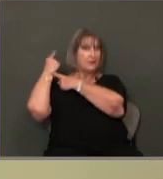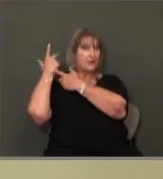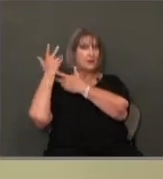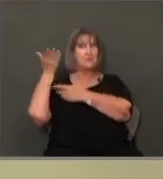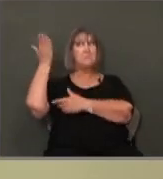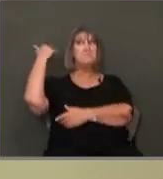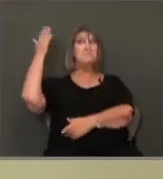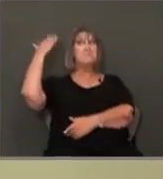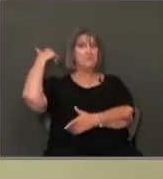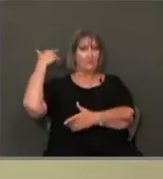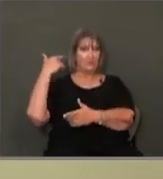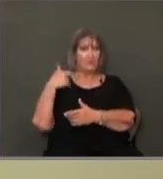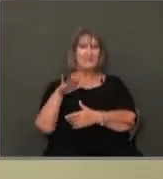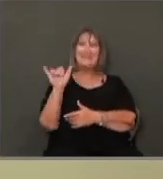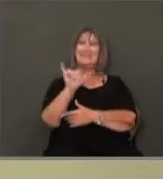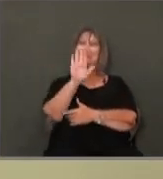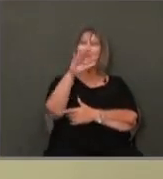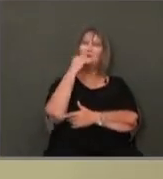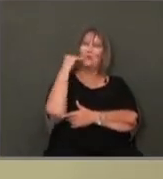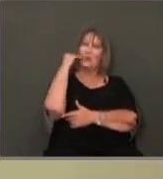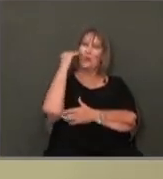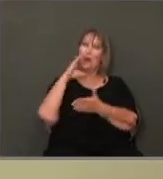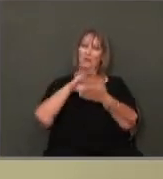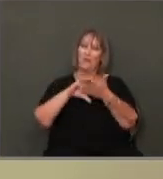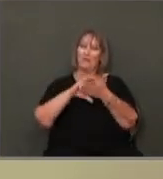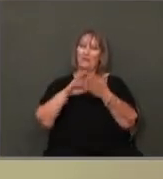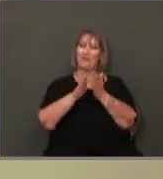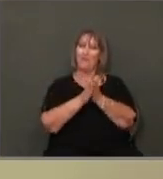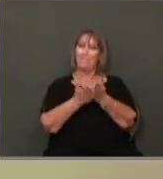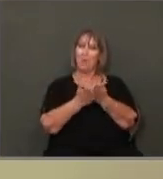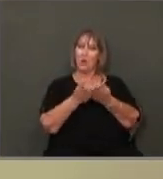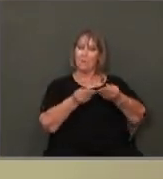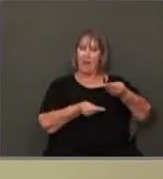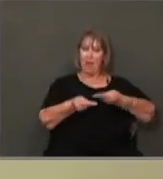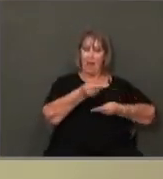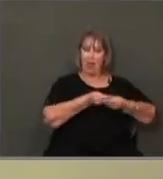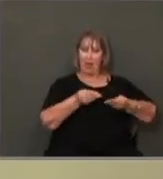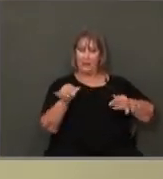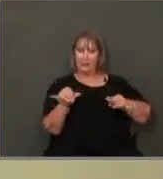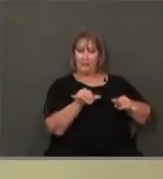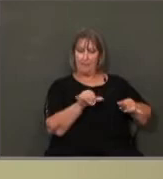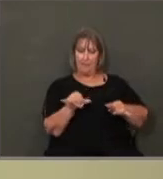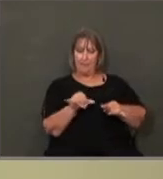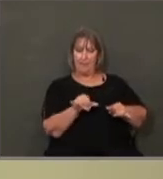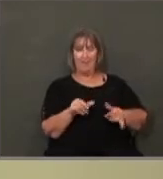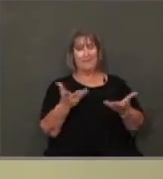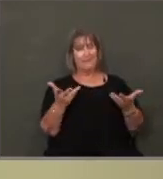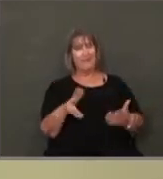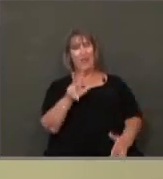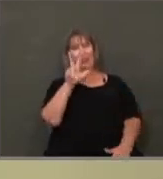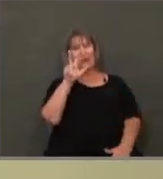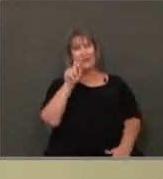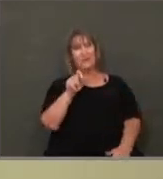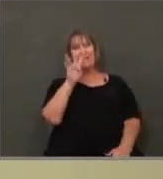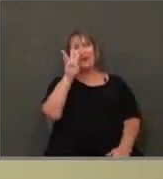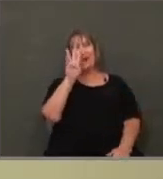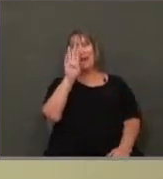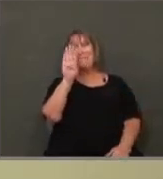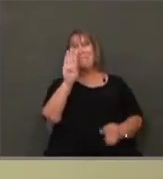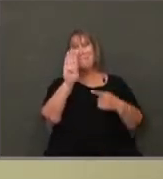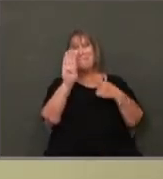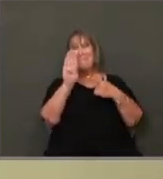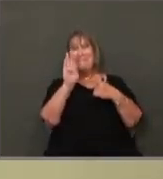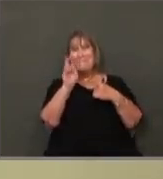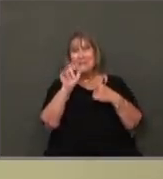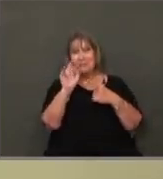is to balance your checkbook, right? Another thing is to balance a $3.4 billion budget. And it takes an army of people to do that,